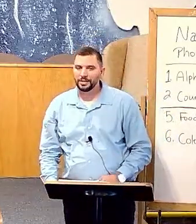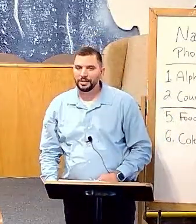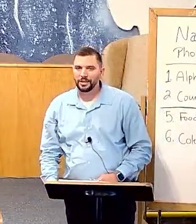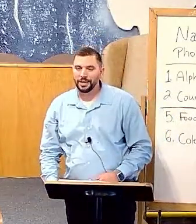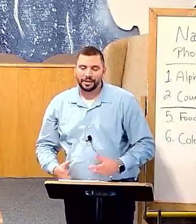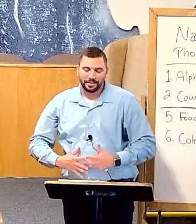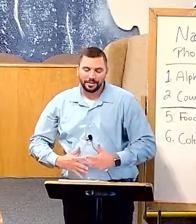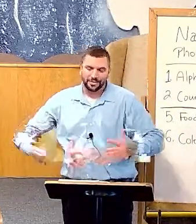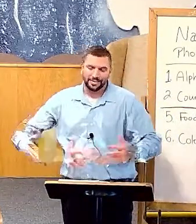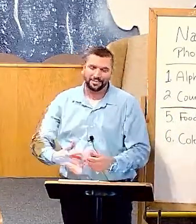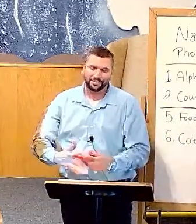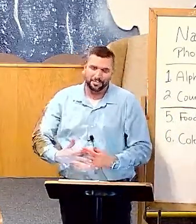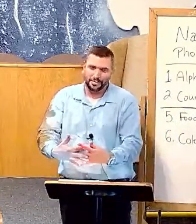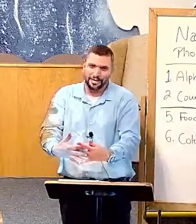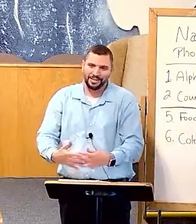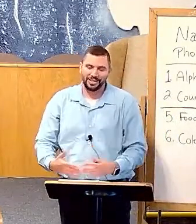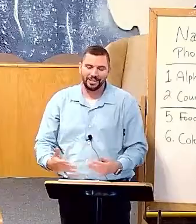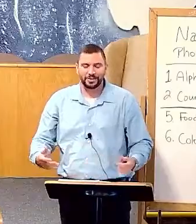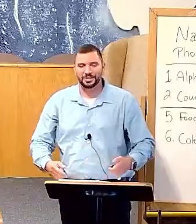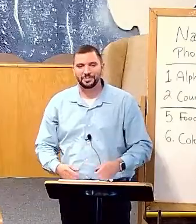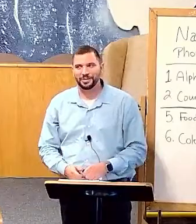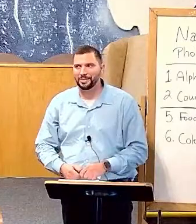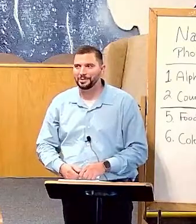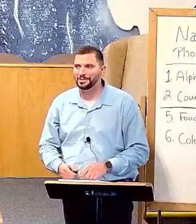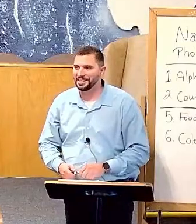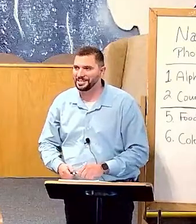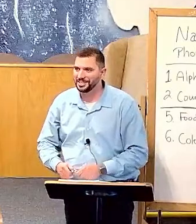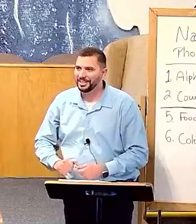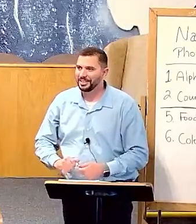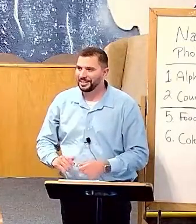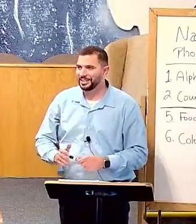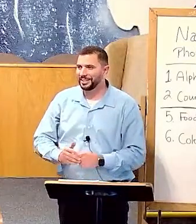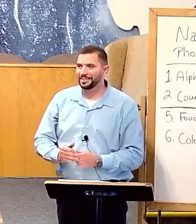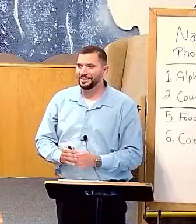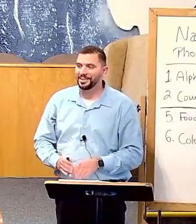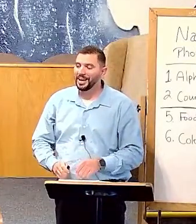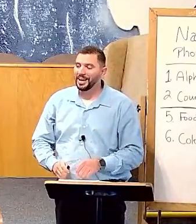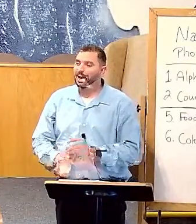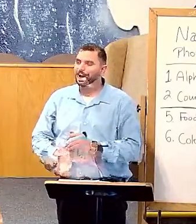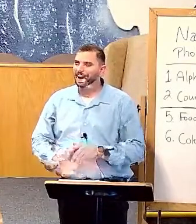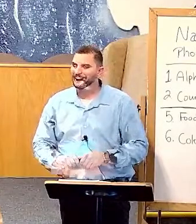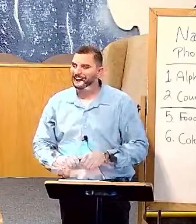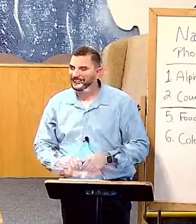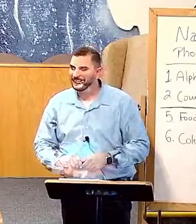Yeah. Pregnant. That's why it's important to keep those signs together. How are you doing?